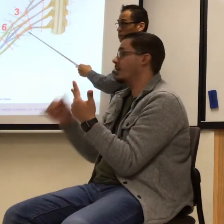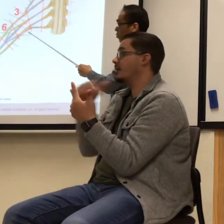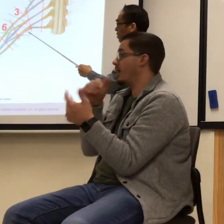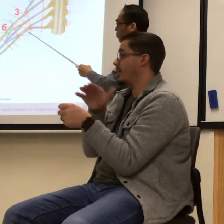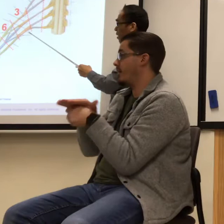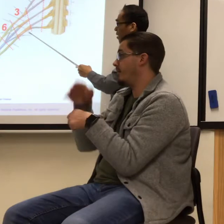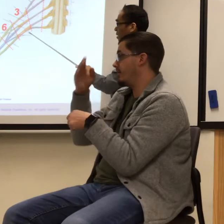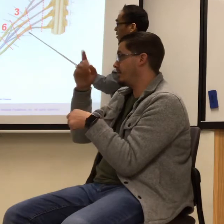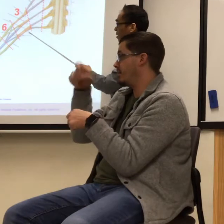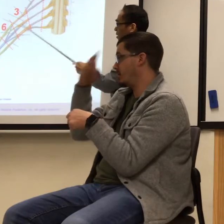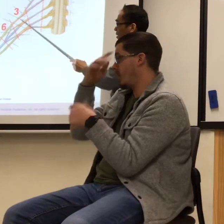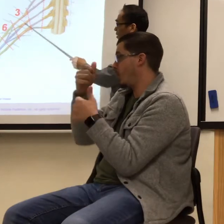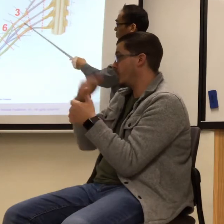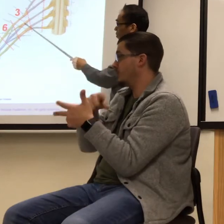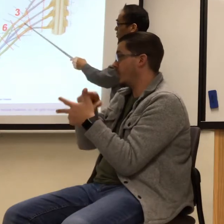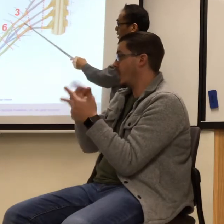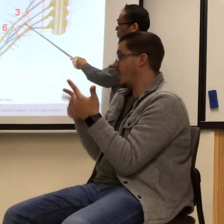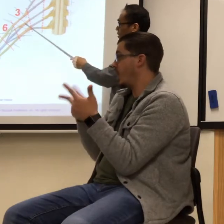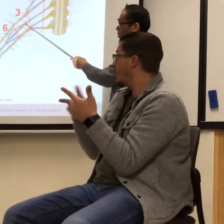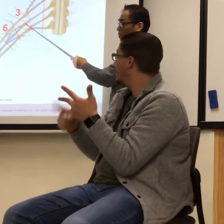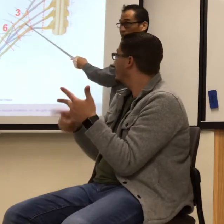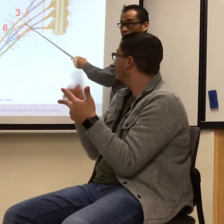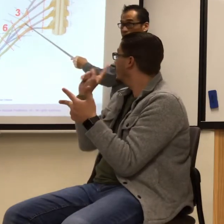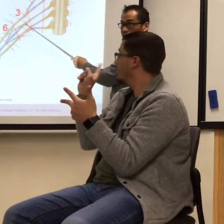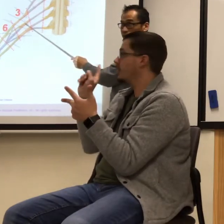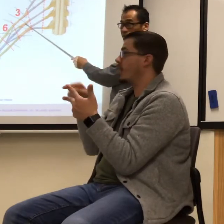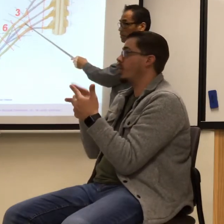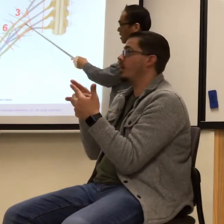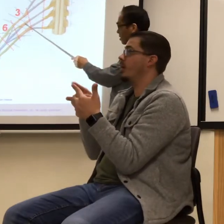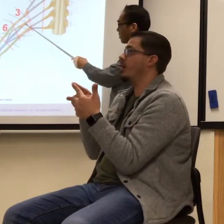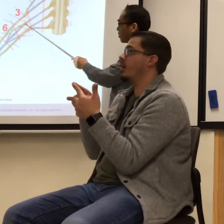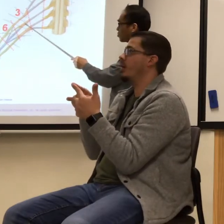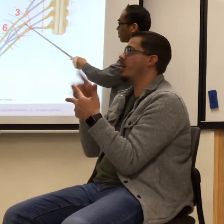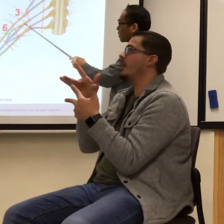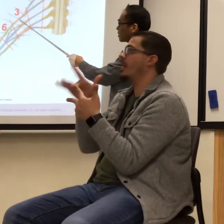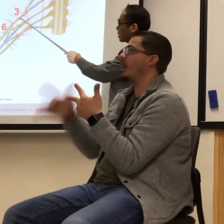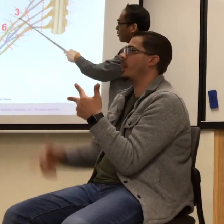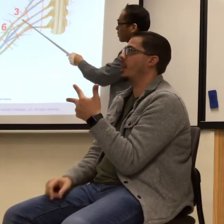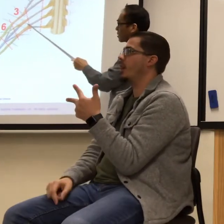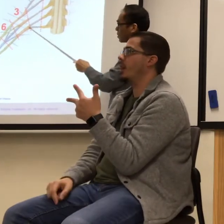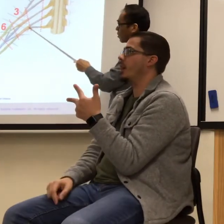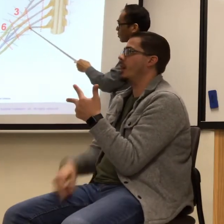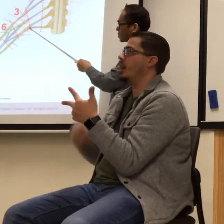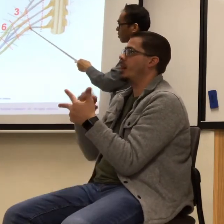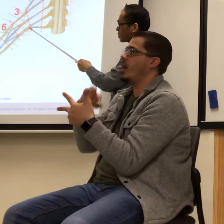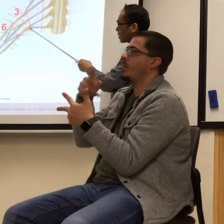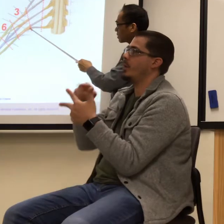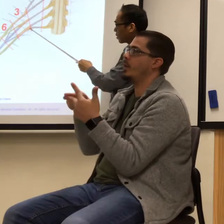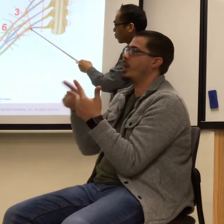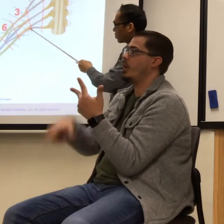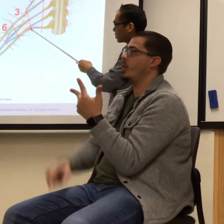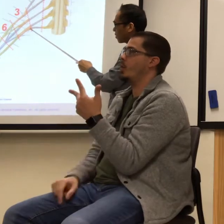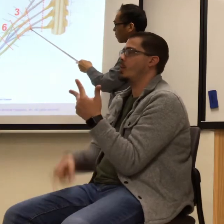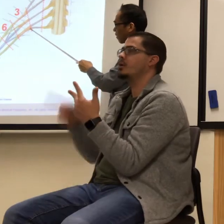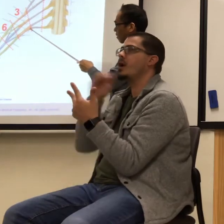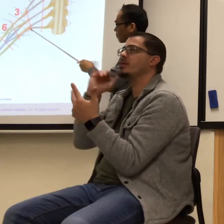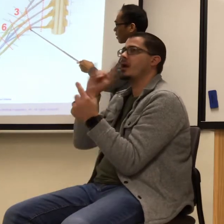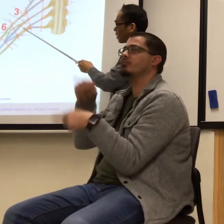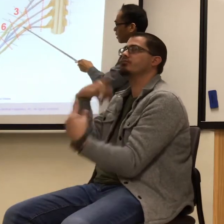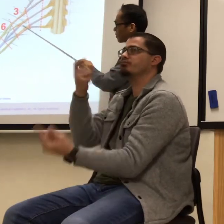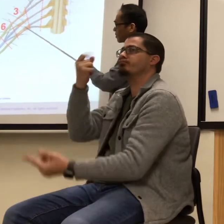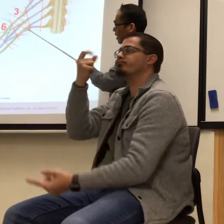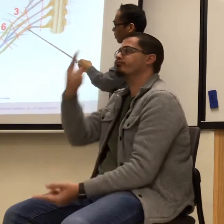know which one's what. What one's that one called? That's the middle trunk. That's upper and that's lower. So it sounds like you're with me so